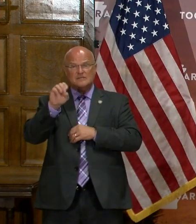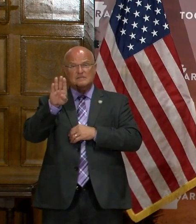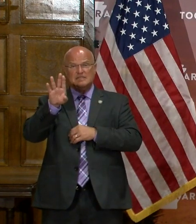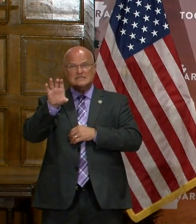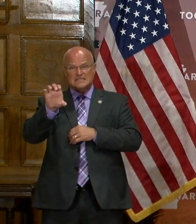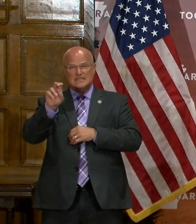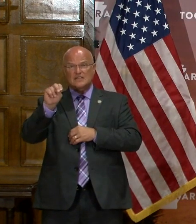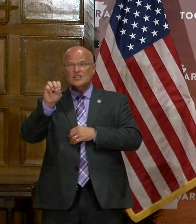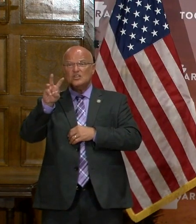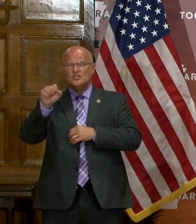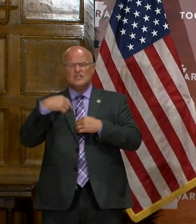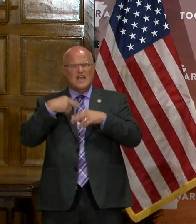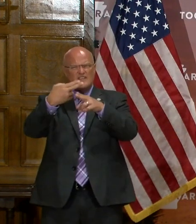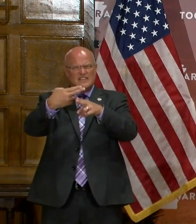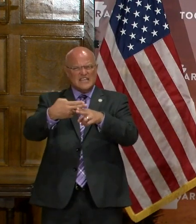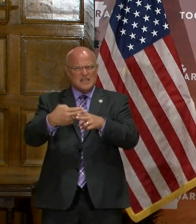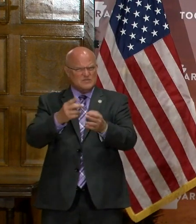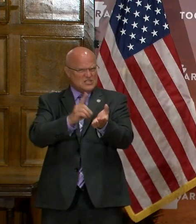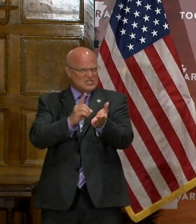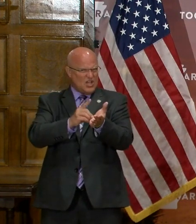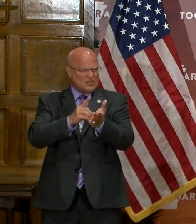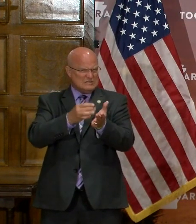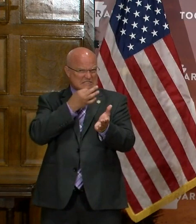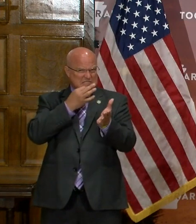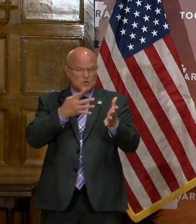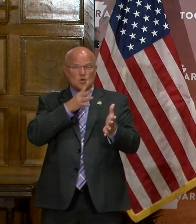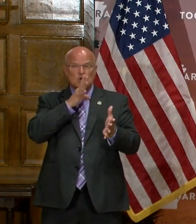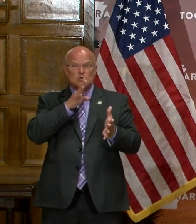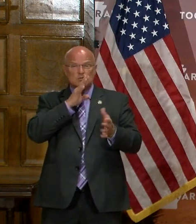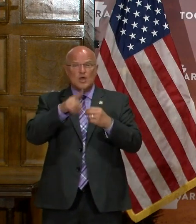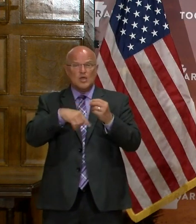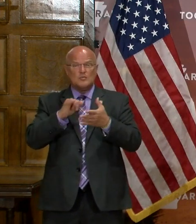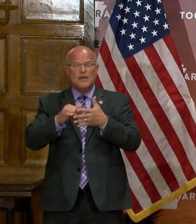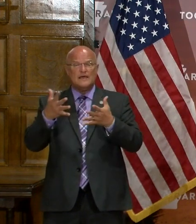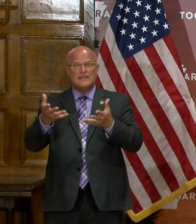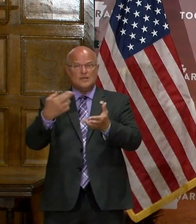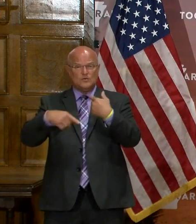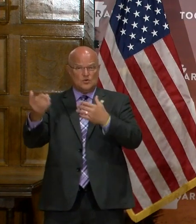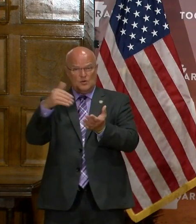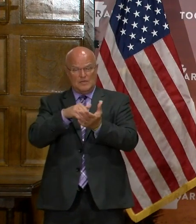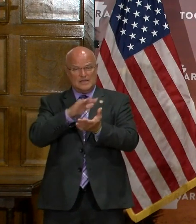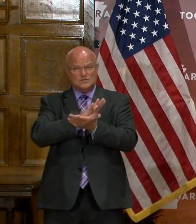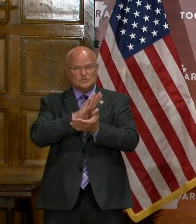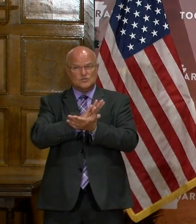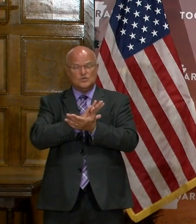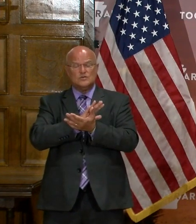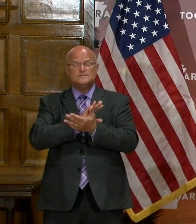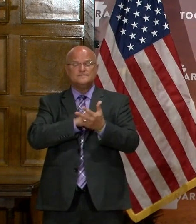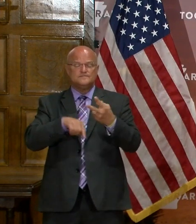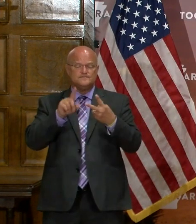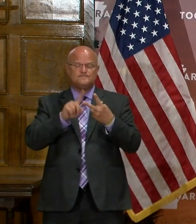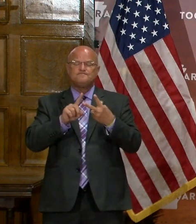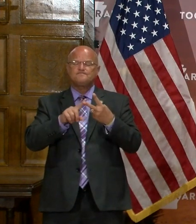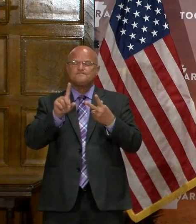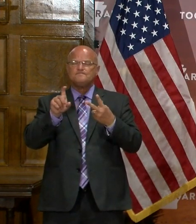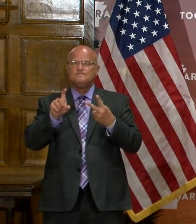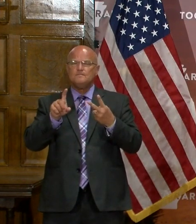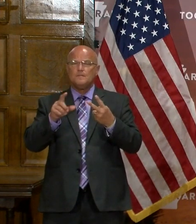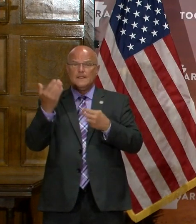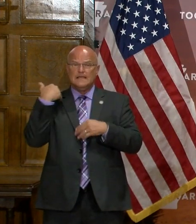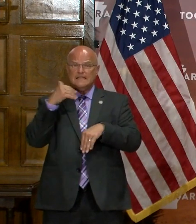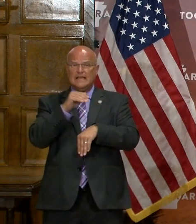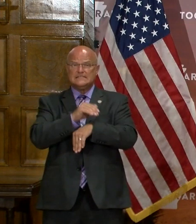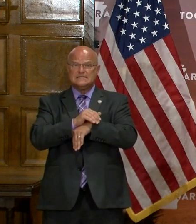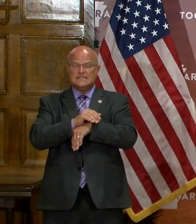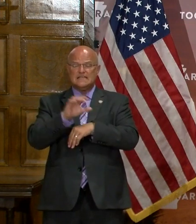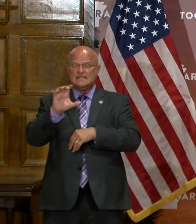News. I was curious if you had the names of those doctors and experts who spoke about returning to school. And then my other question is, last night